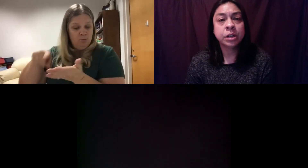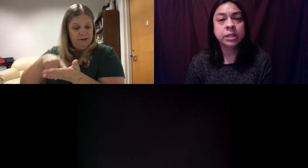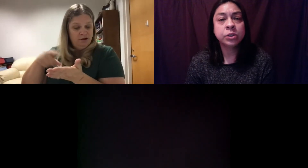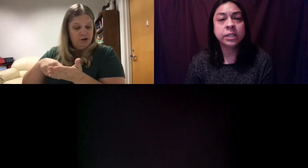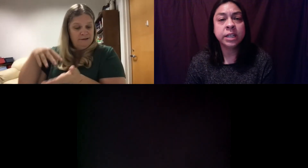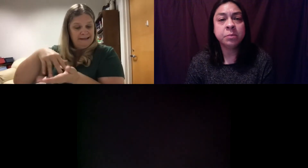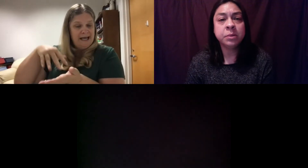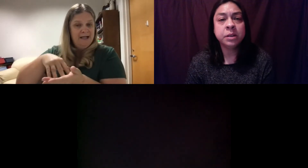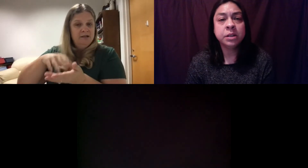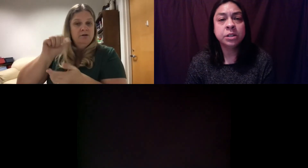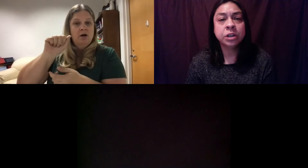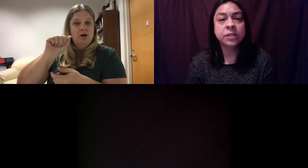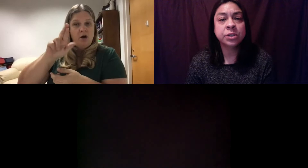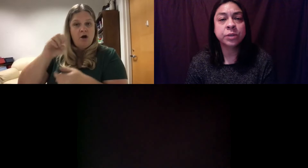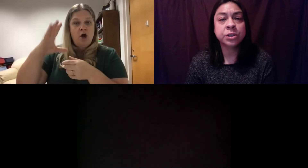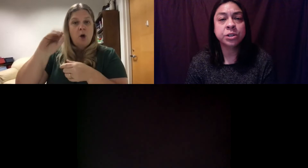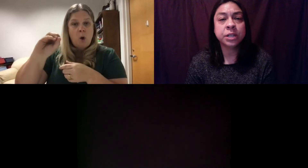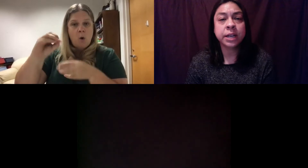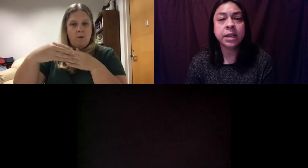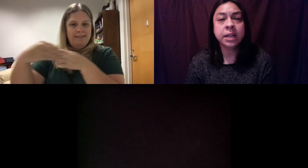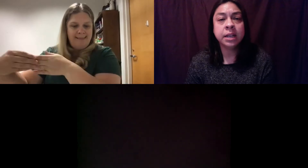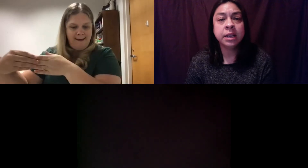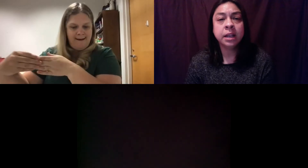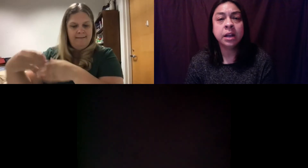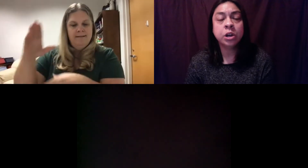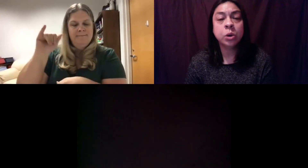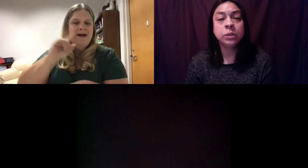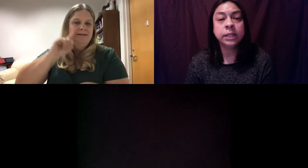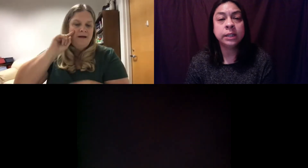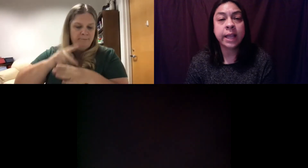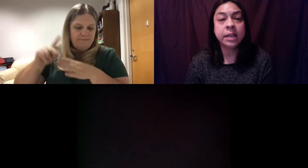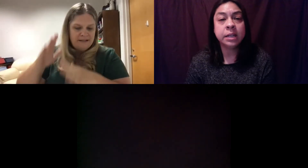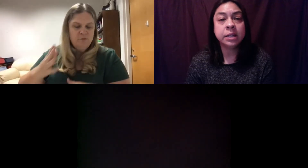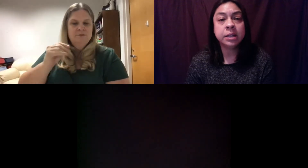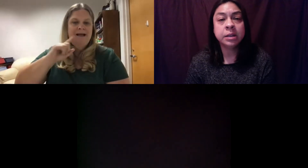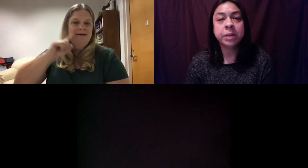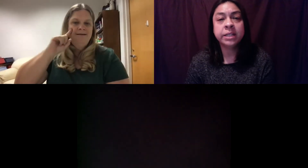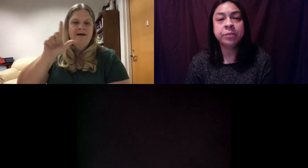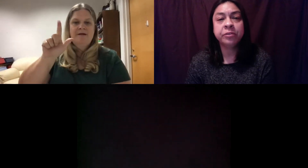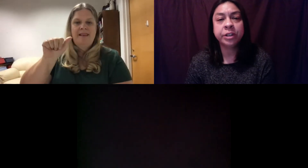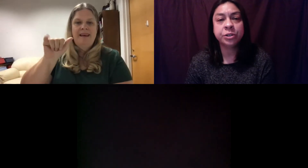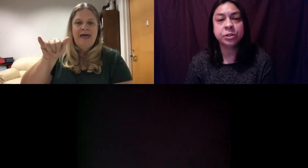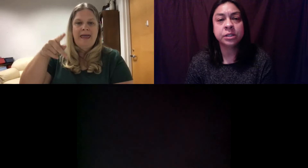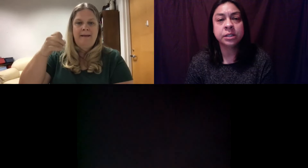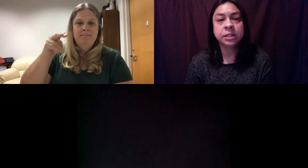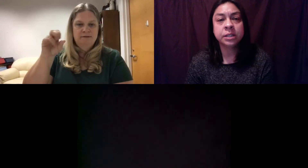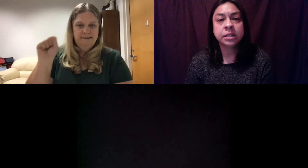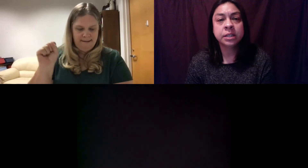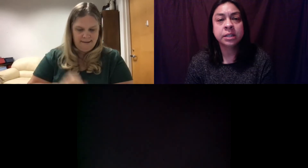Her clinical team serves as a research study and are co-led by deaf